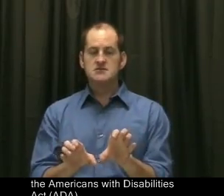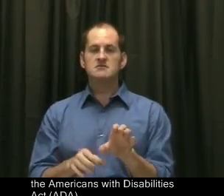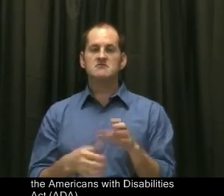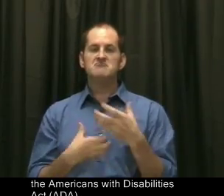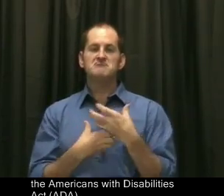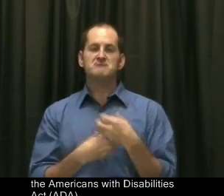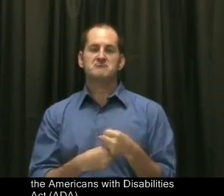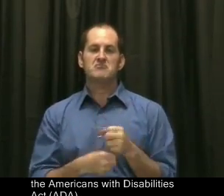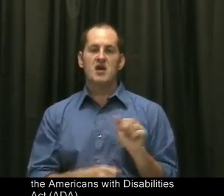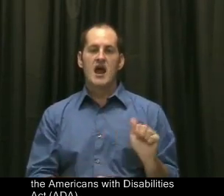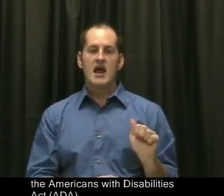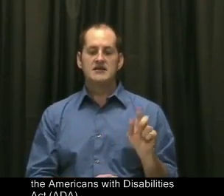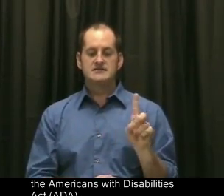ADA.